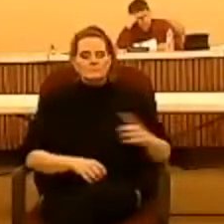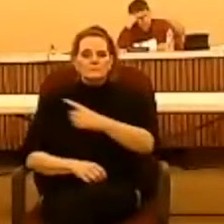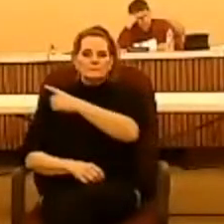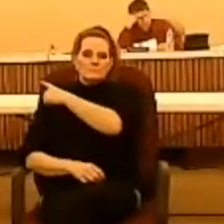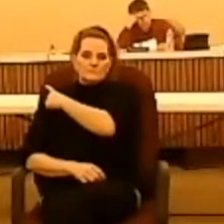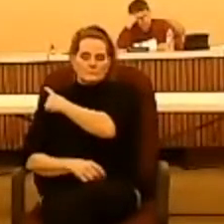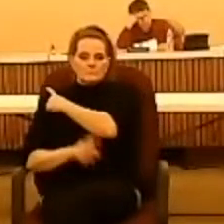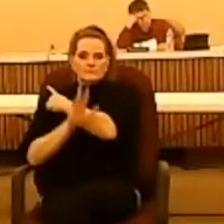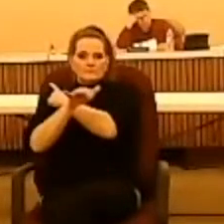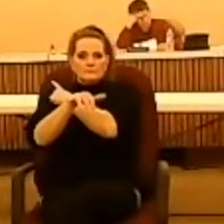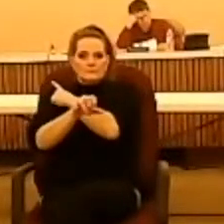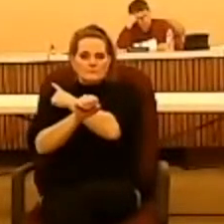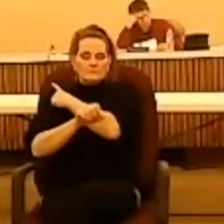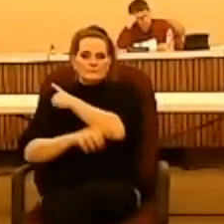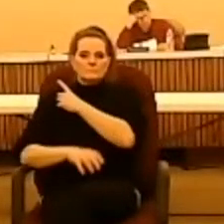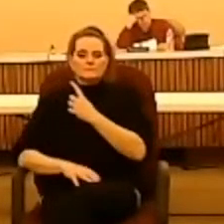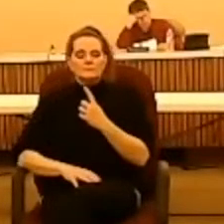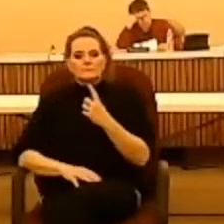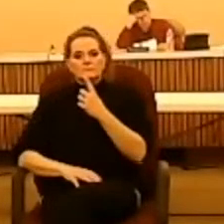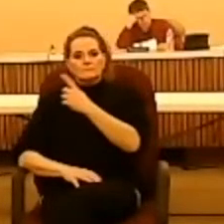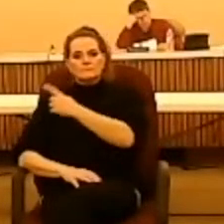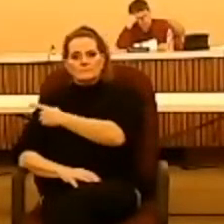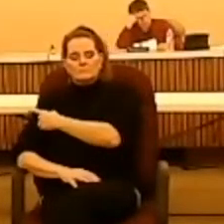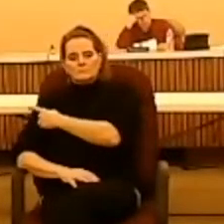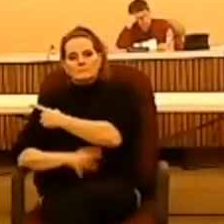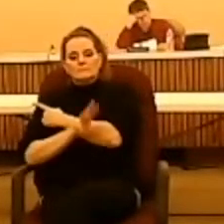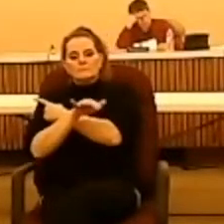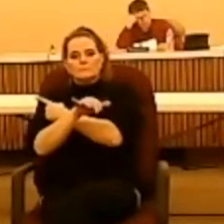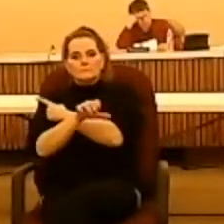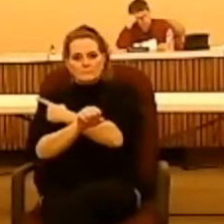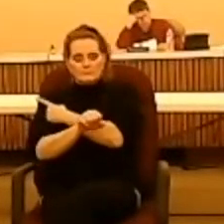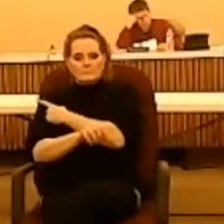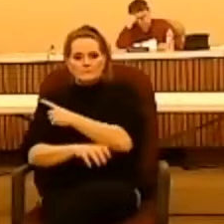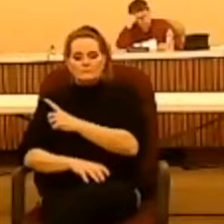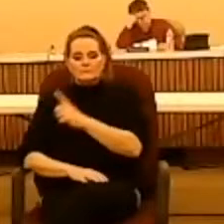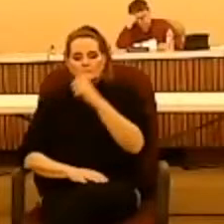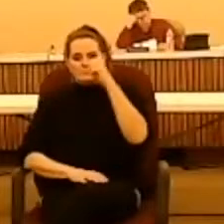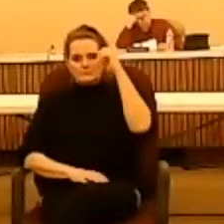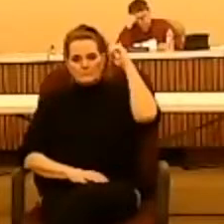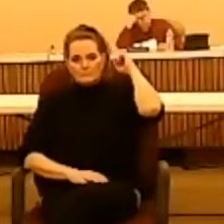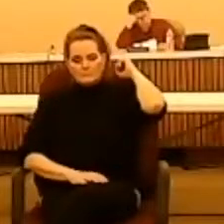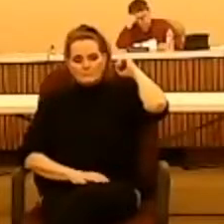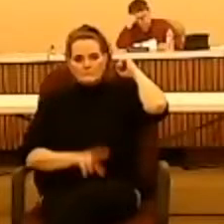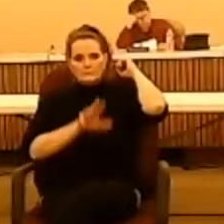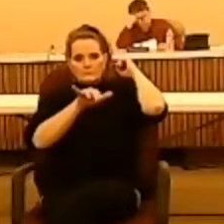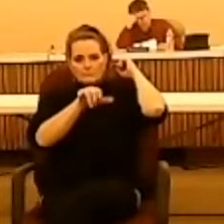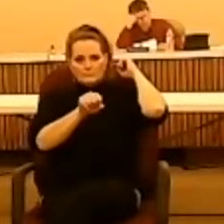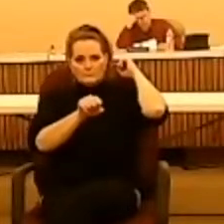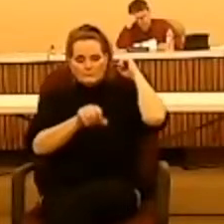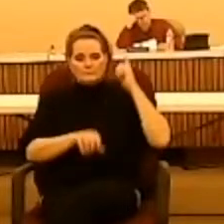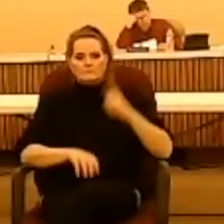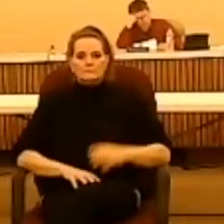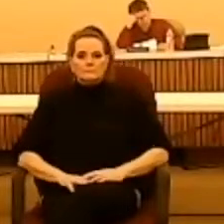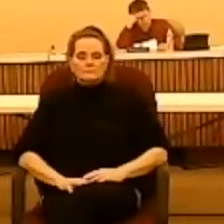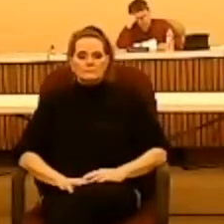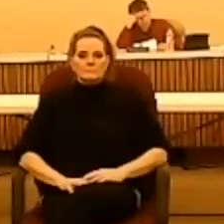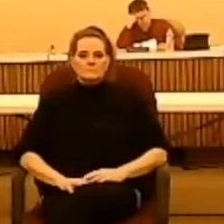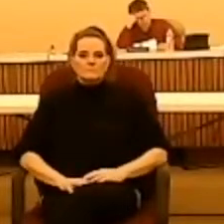Councilmember Safranek, Aye. Councilmember Bolsner, Aye. Supervisor Schultz. Aye.